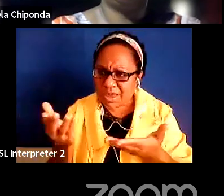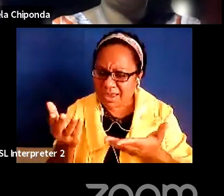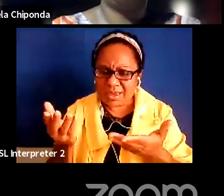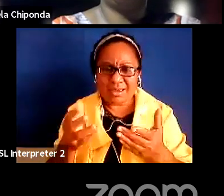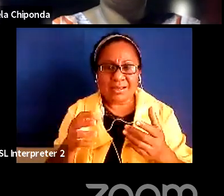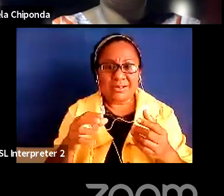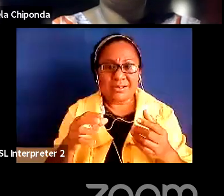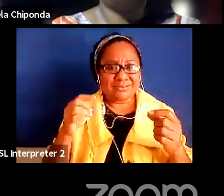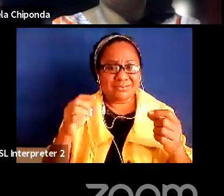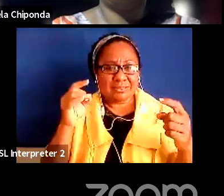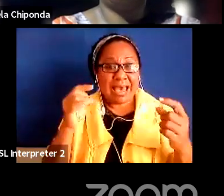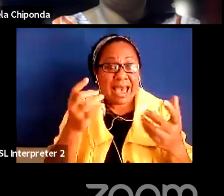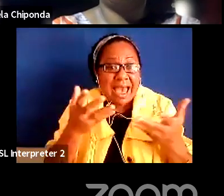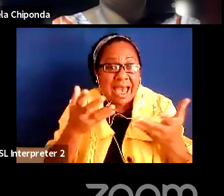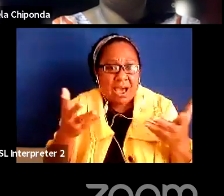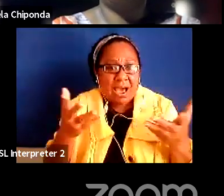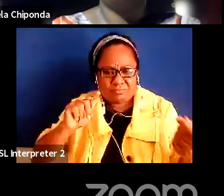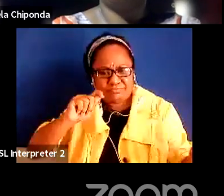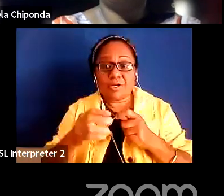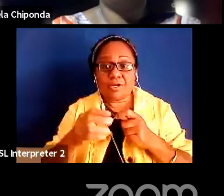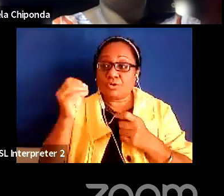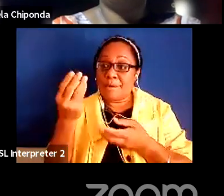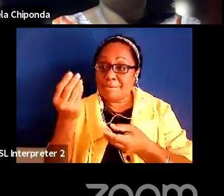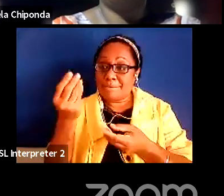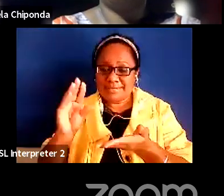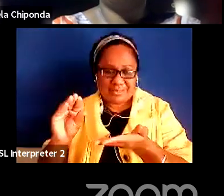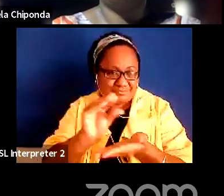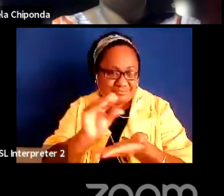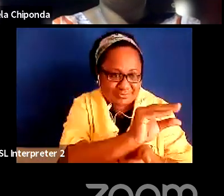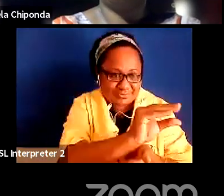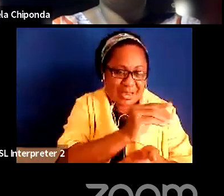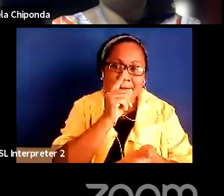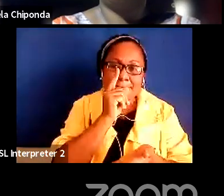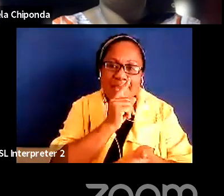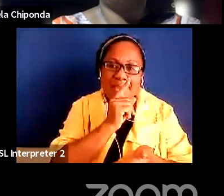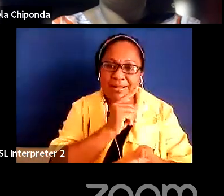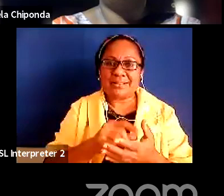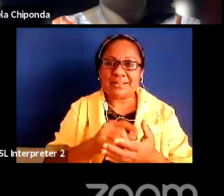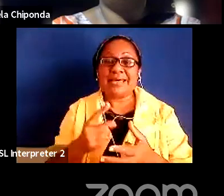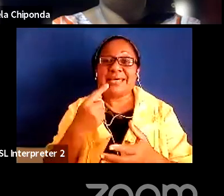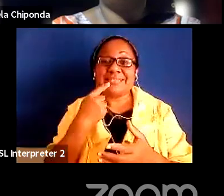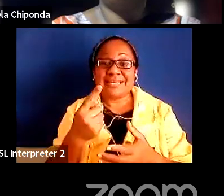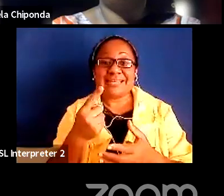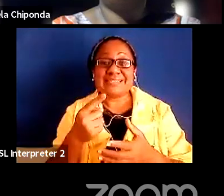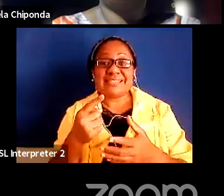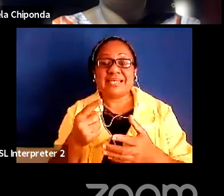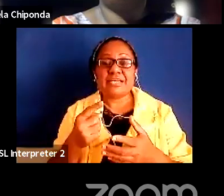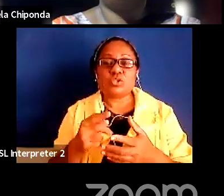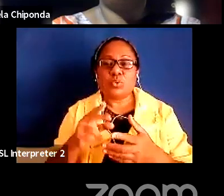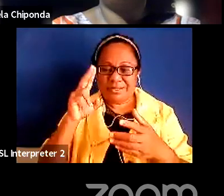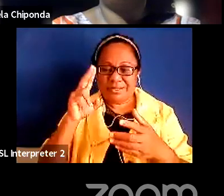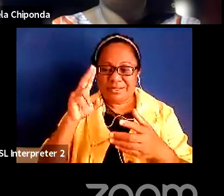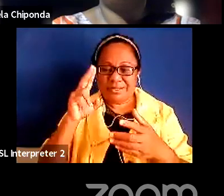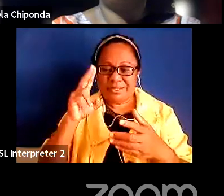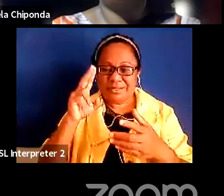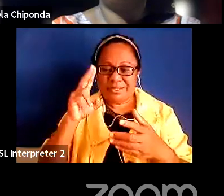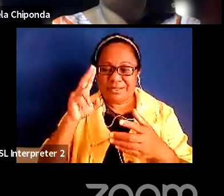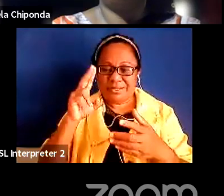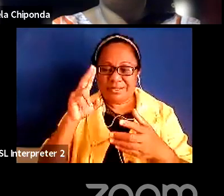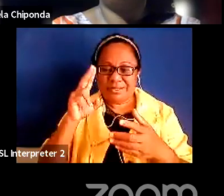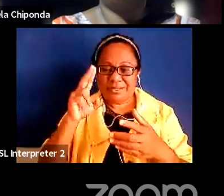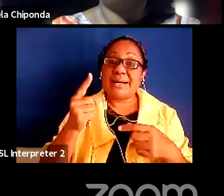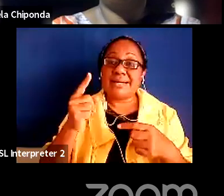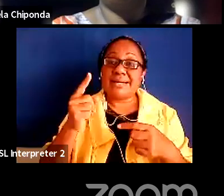solutions, but it will not work as long as the overarching framework of dominance, power,